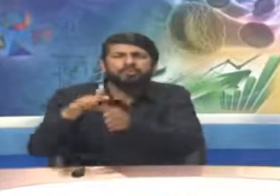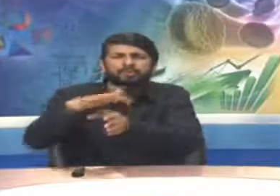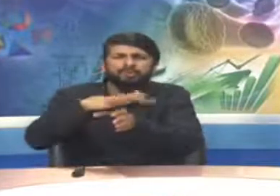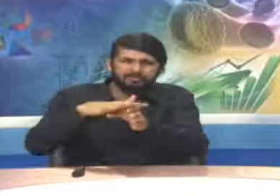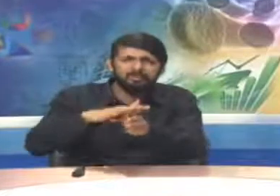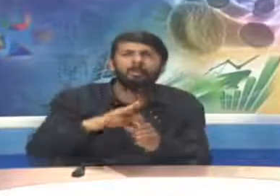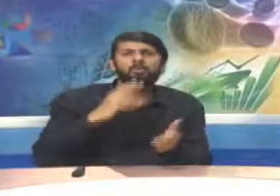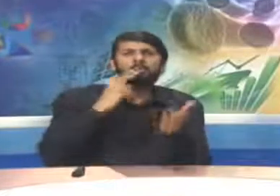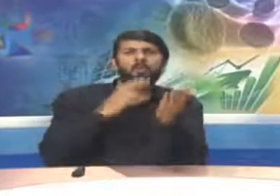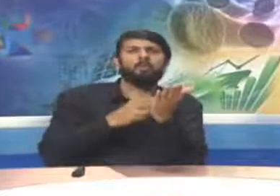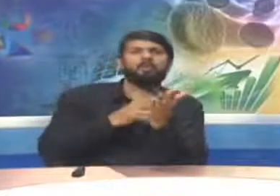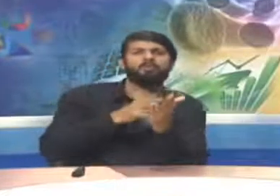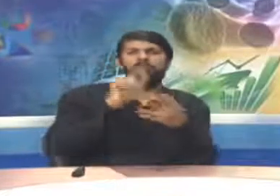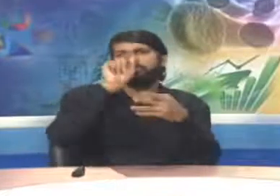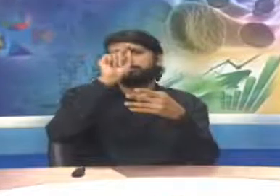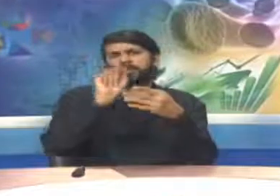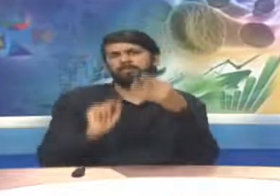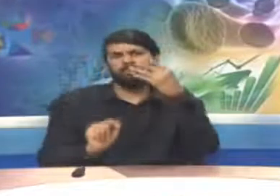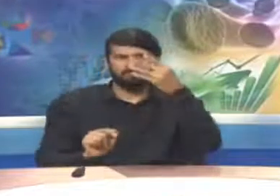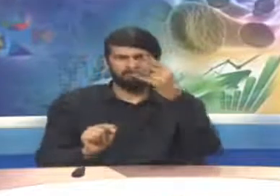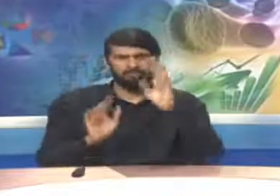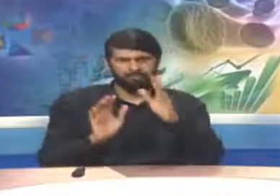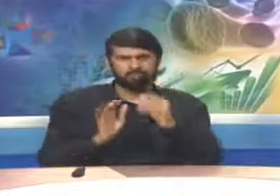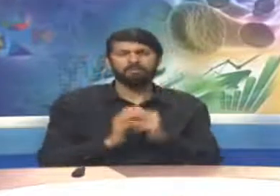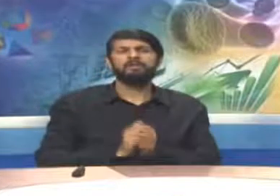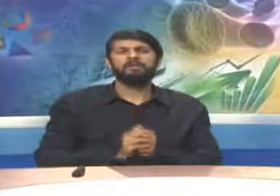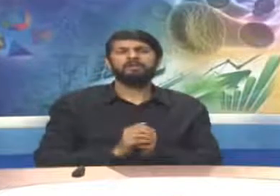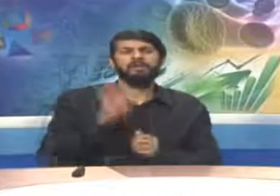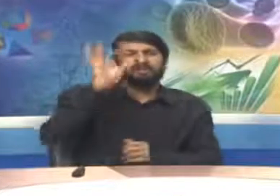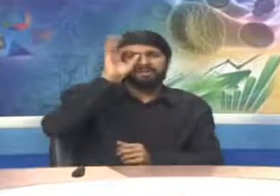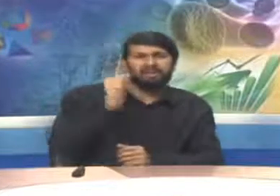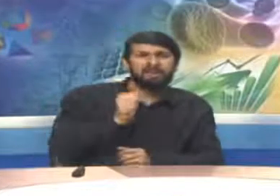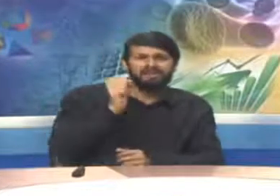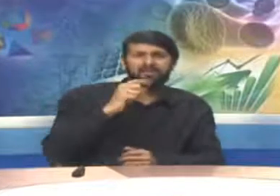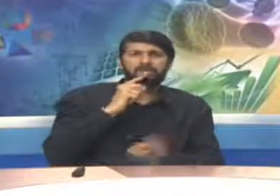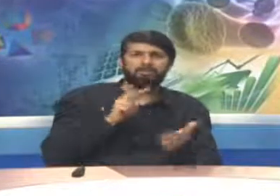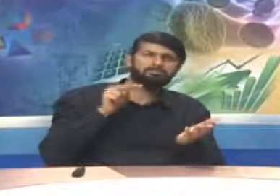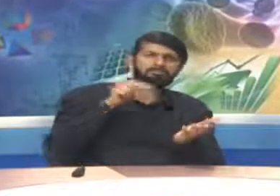cottage industries and trusteeship.